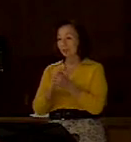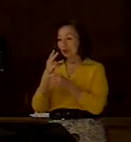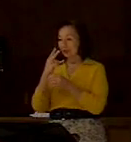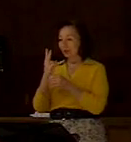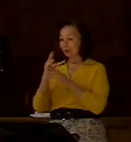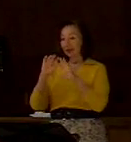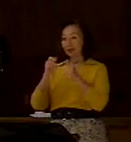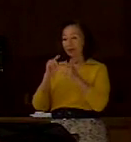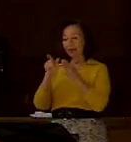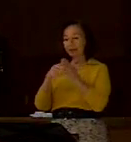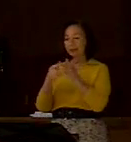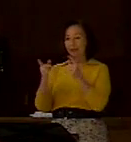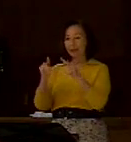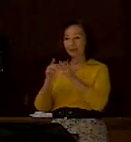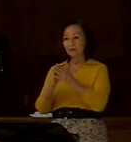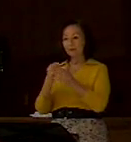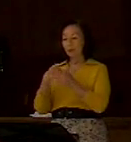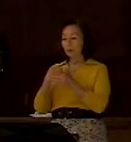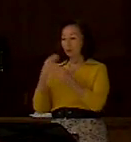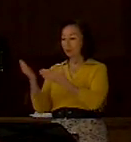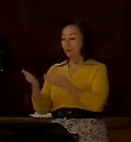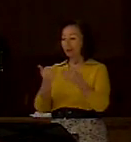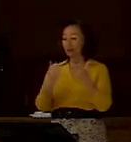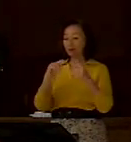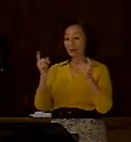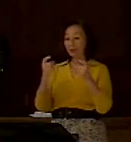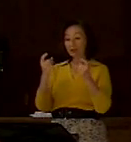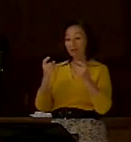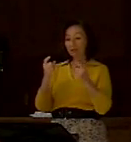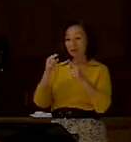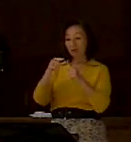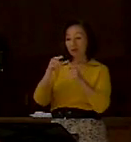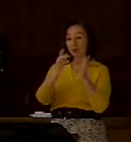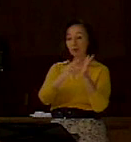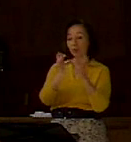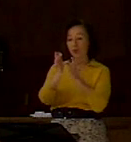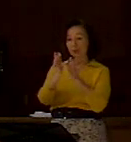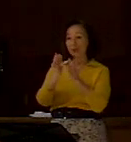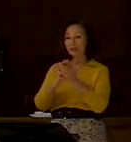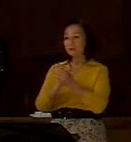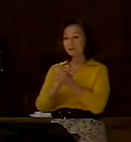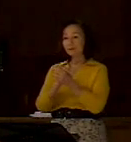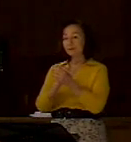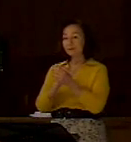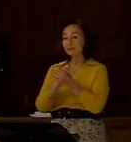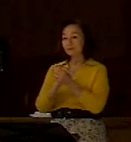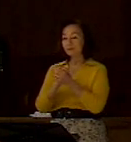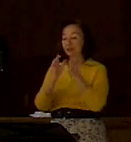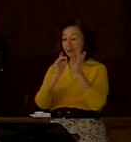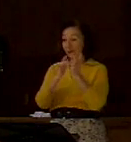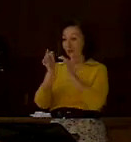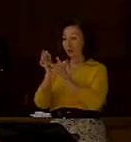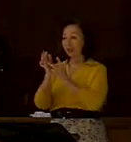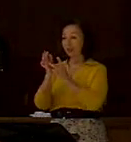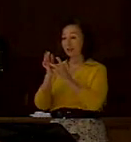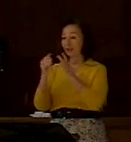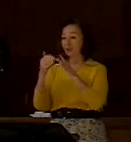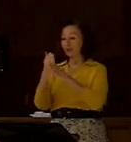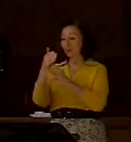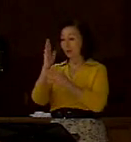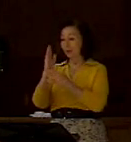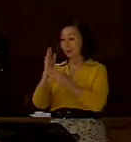working. We pass our sin on to Jesus. Jesus, through God,